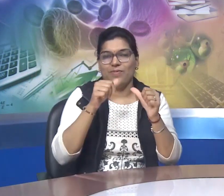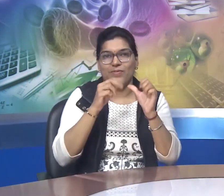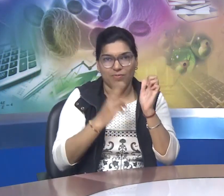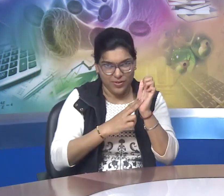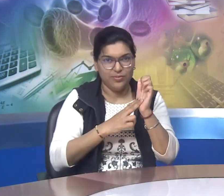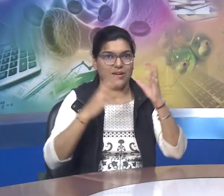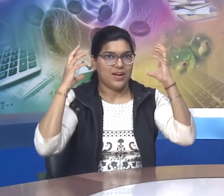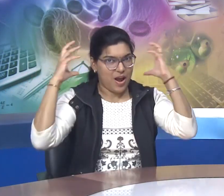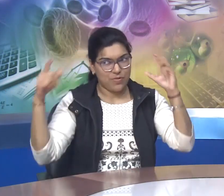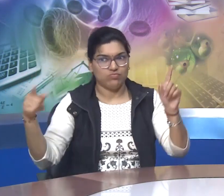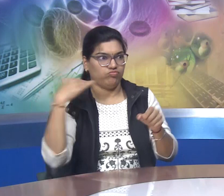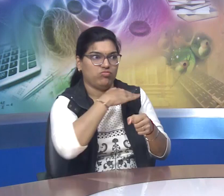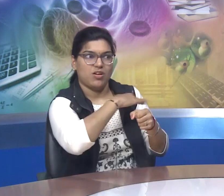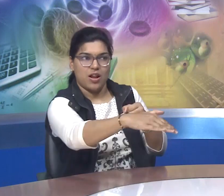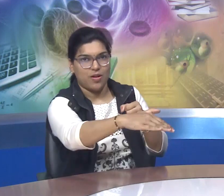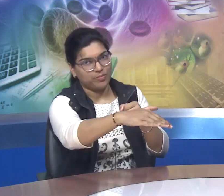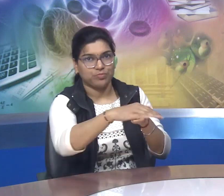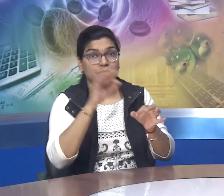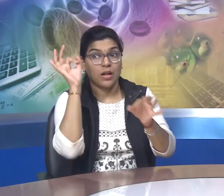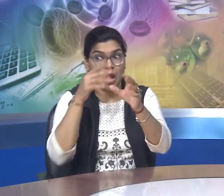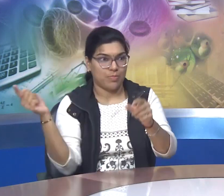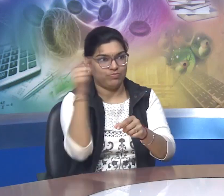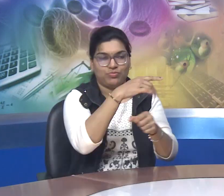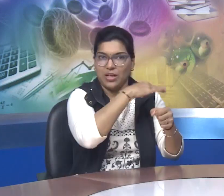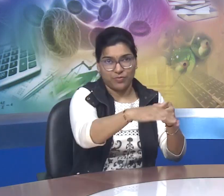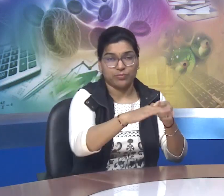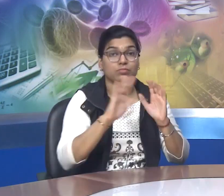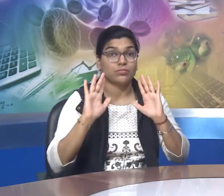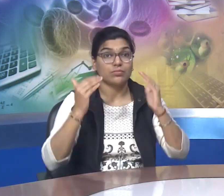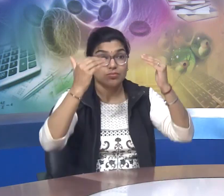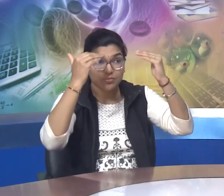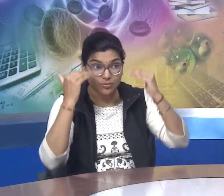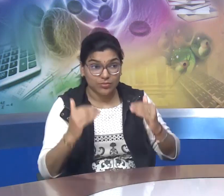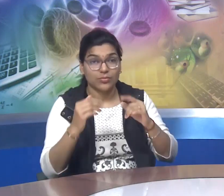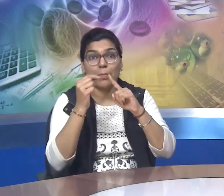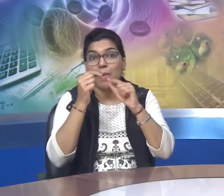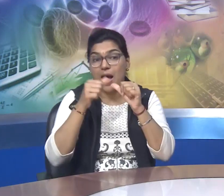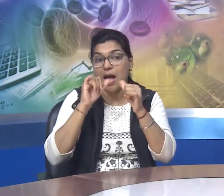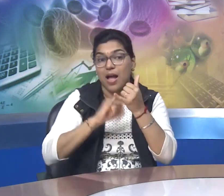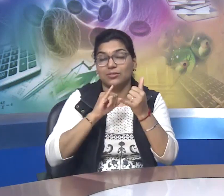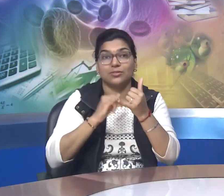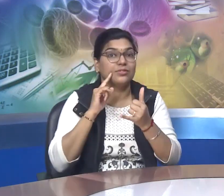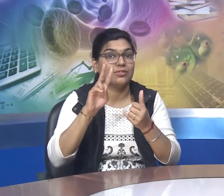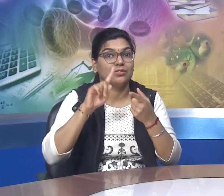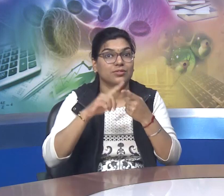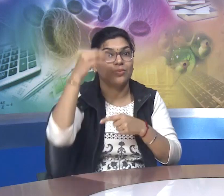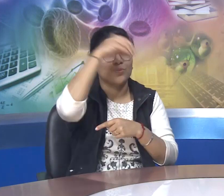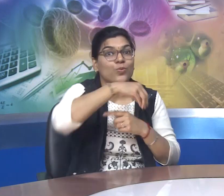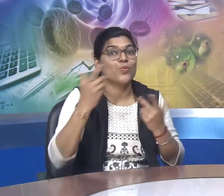In passive voice, how the sentence changed, you have to put it